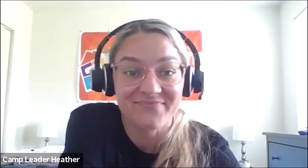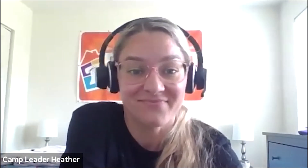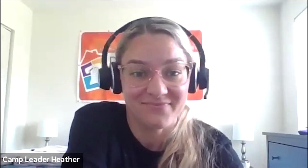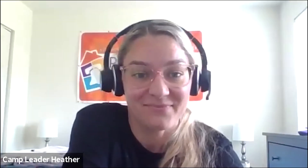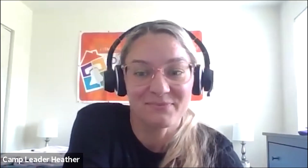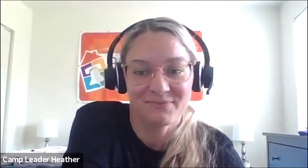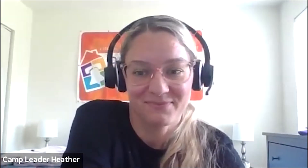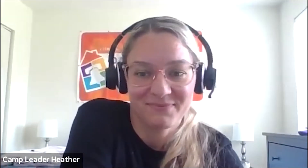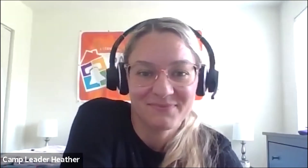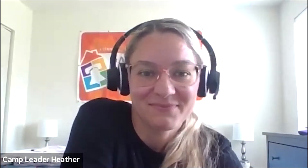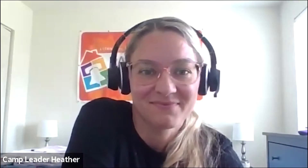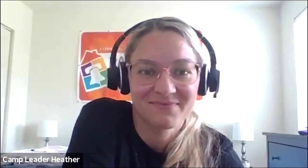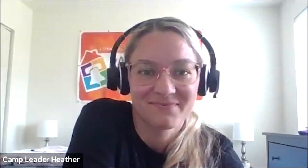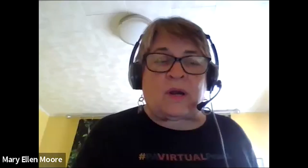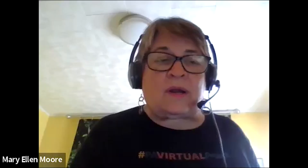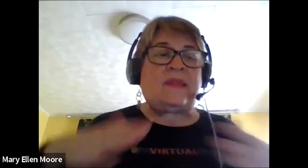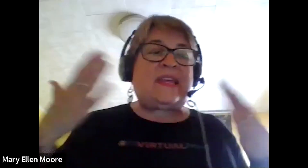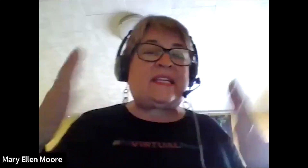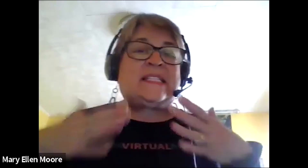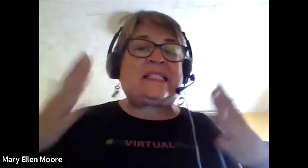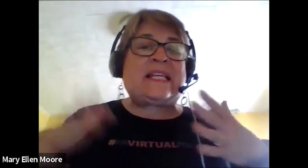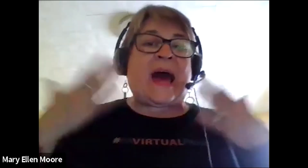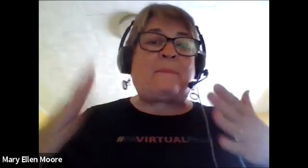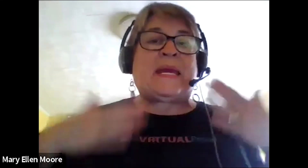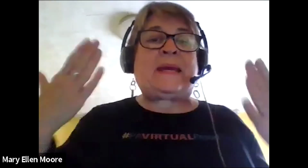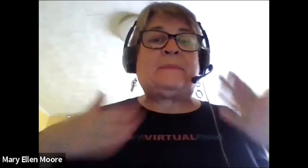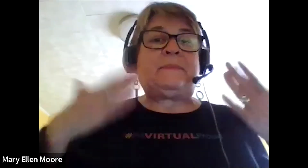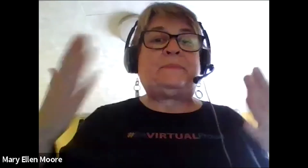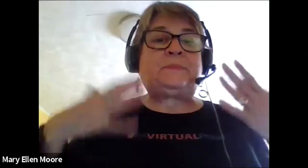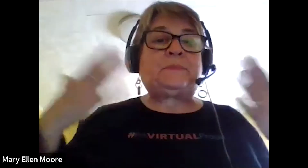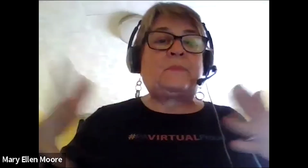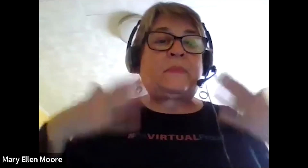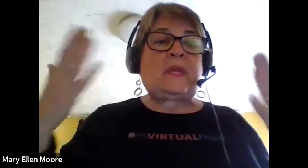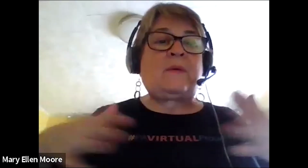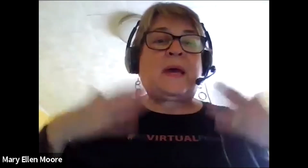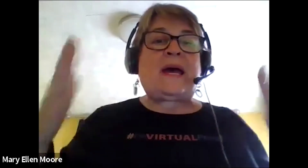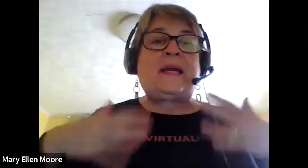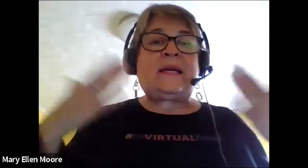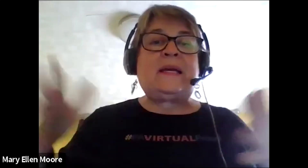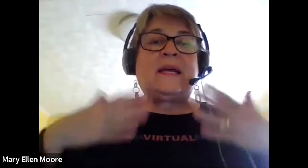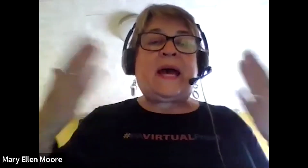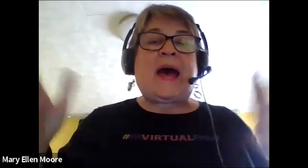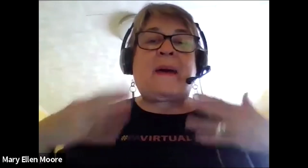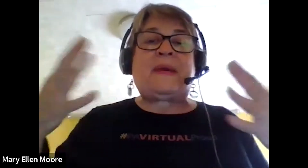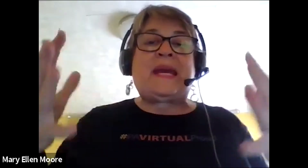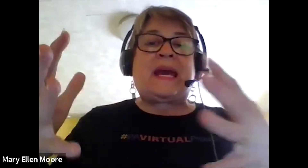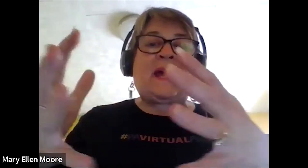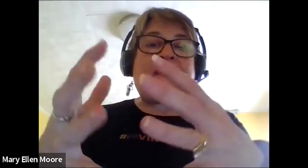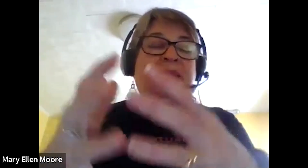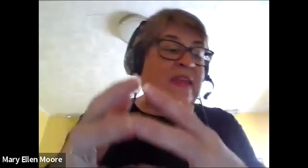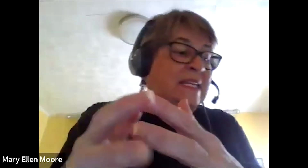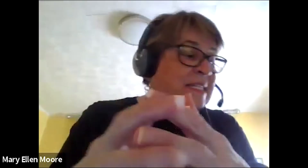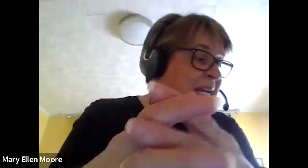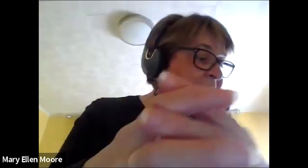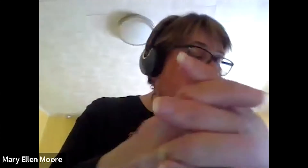everybody. Just one more. This is happy. Okay. happy. And this